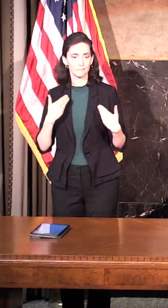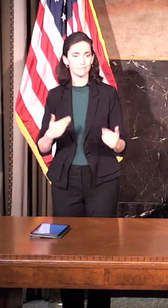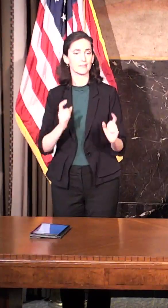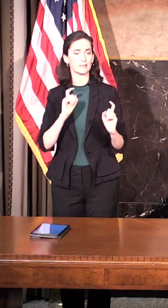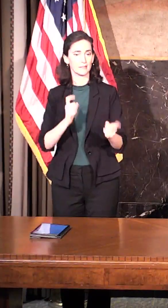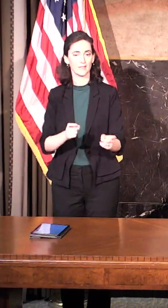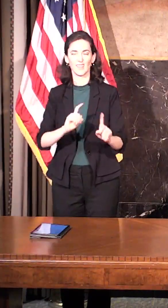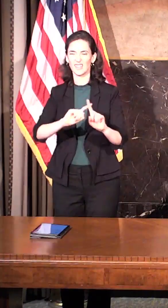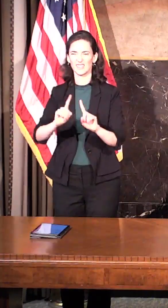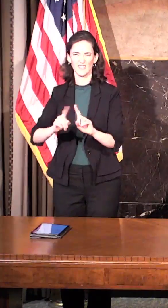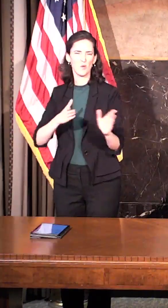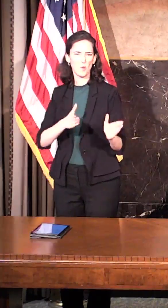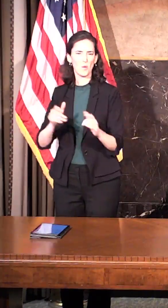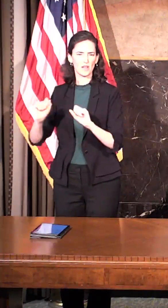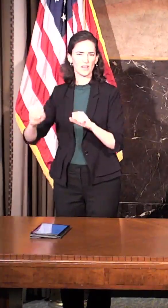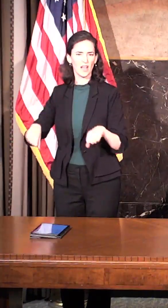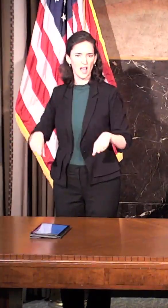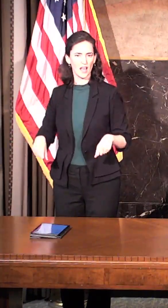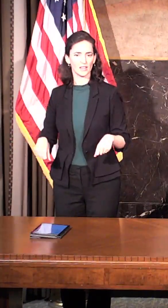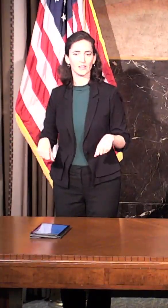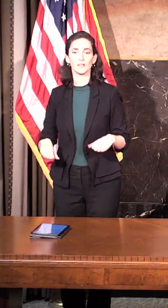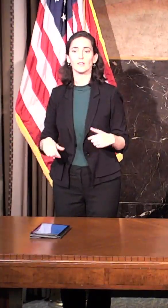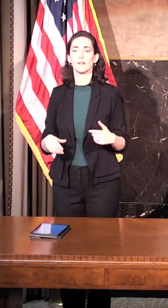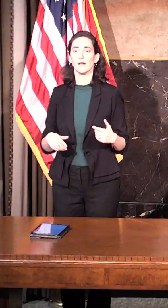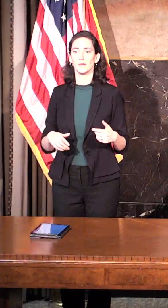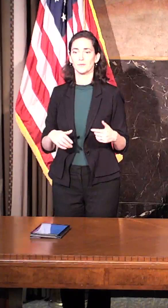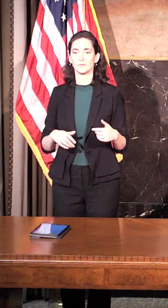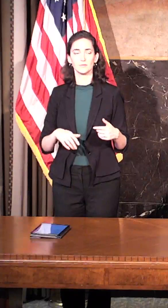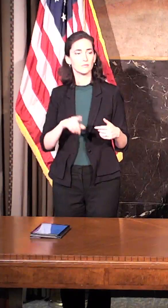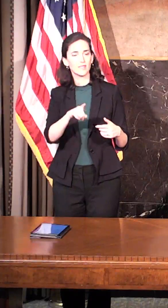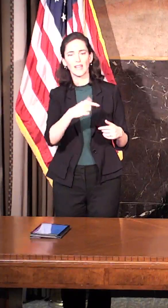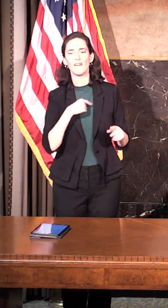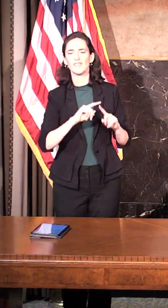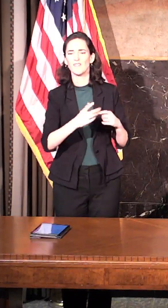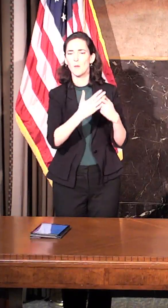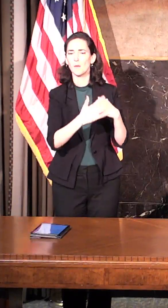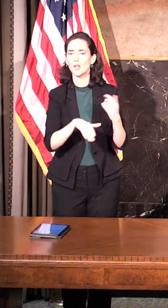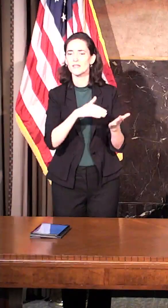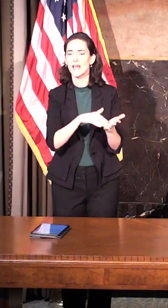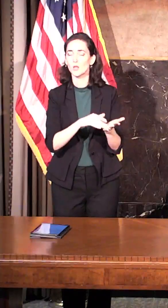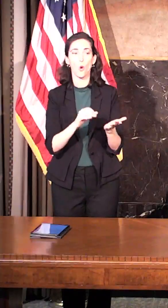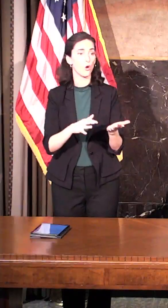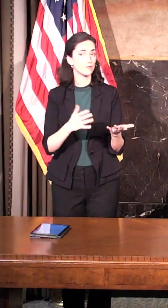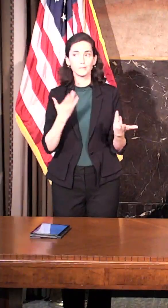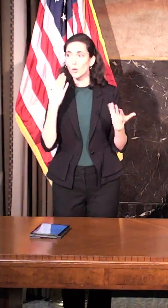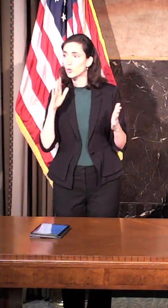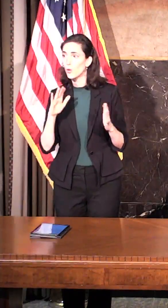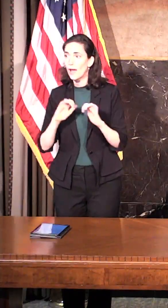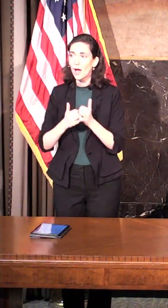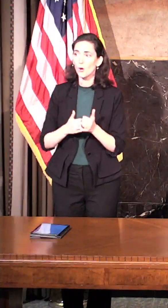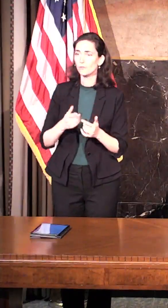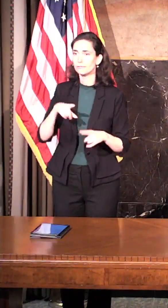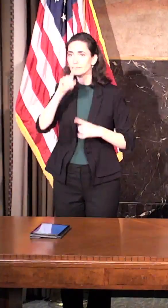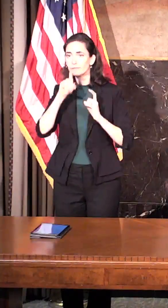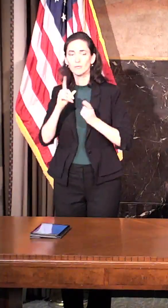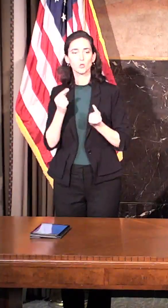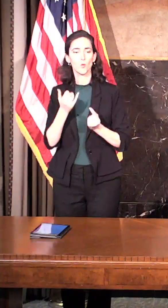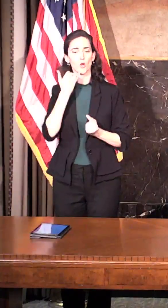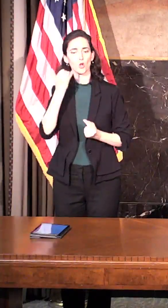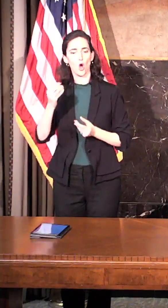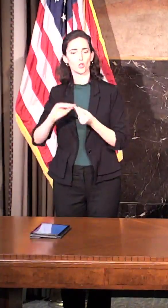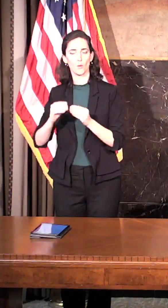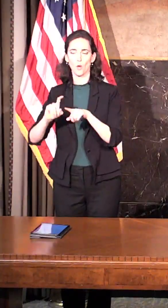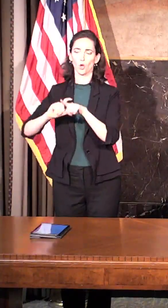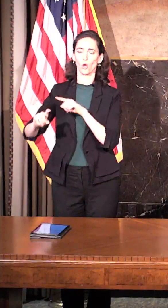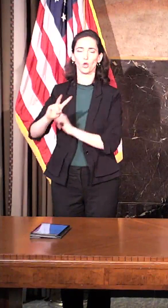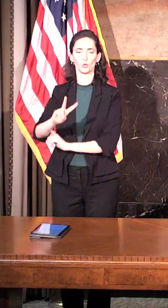of ways to be connected with these blood centers, but please call 211 if you have any questions. A lot of people donate on a